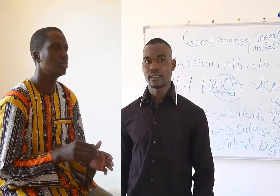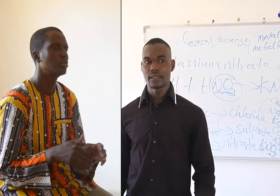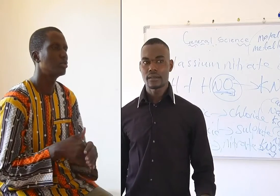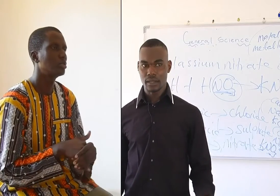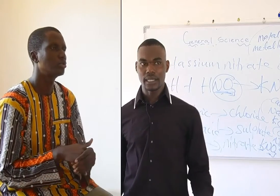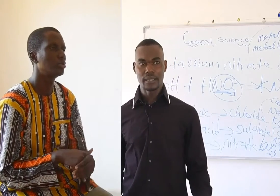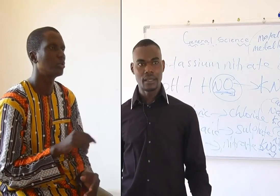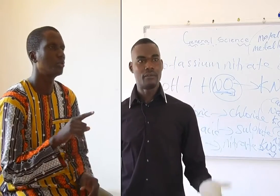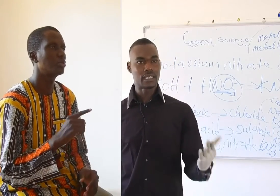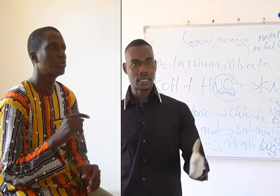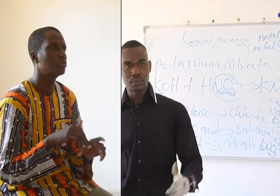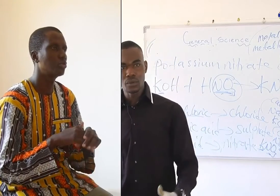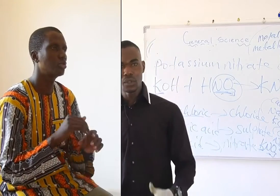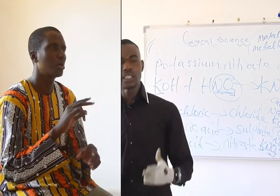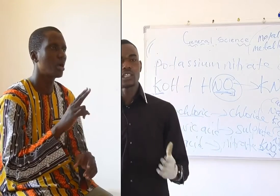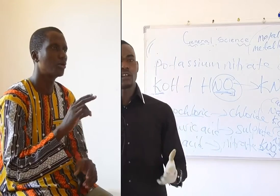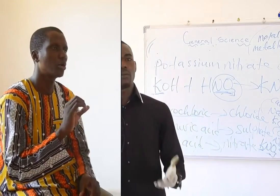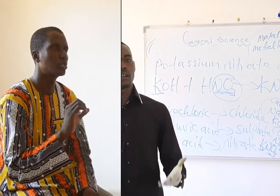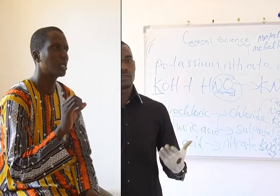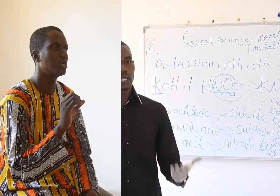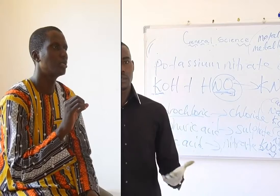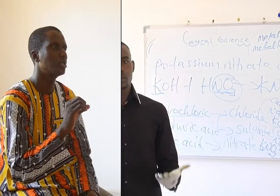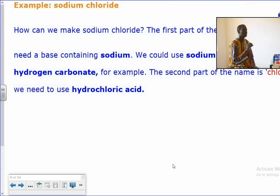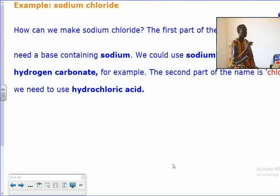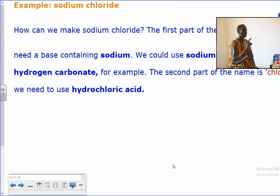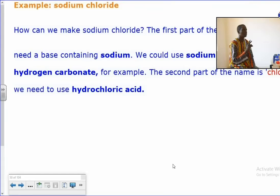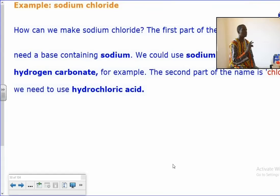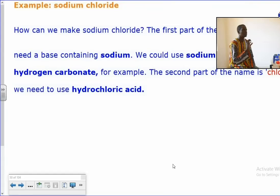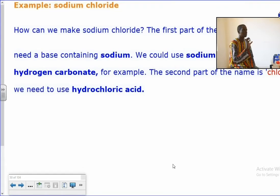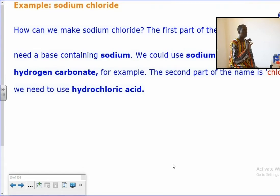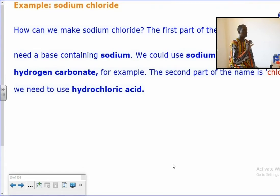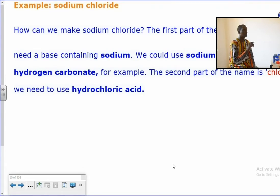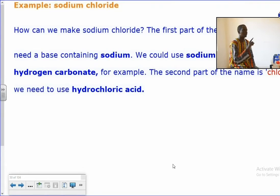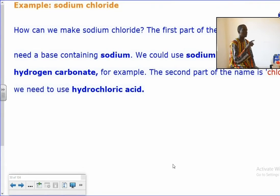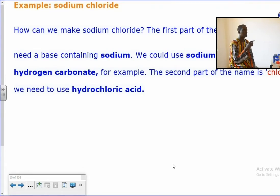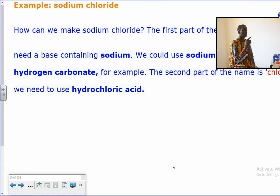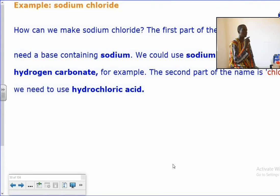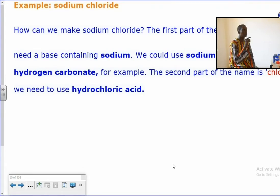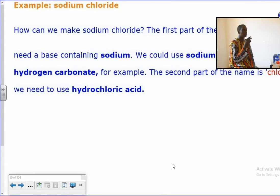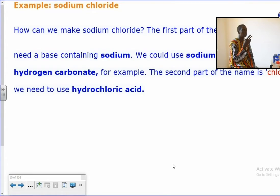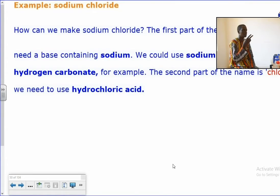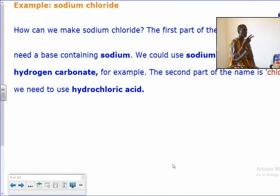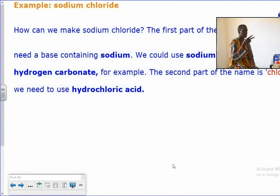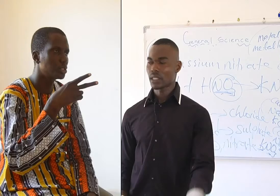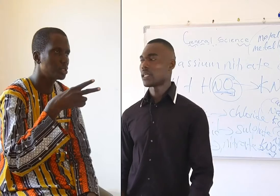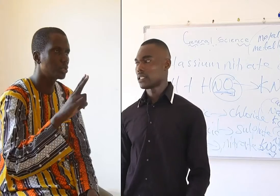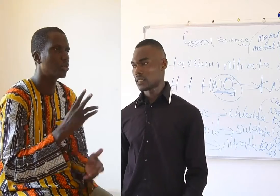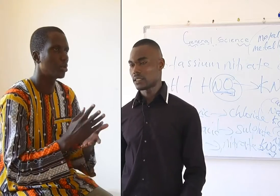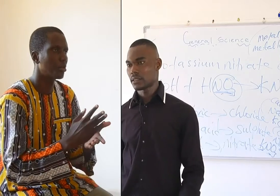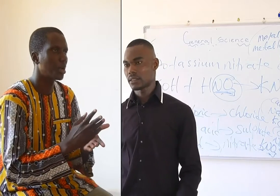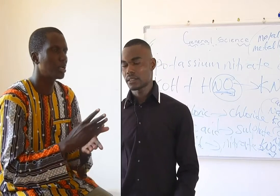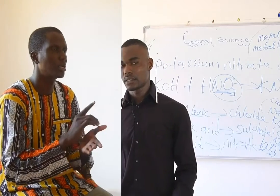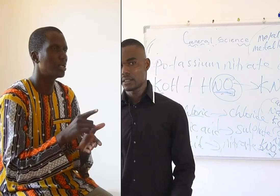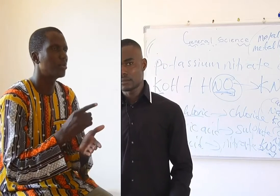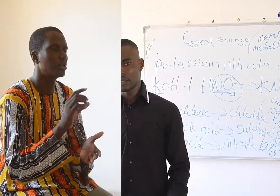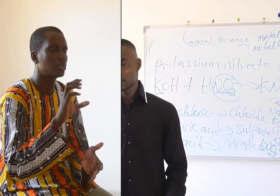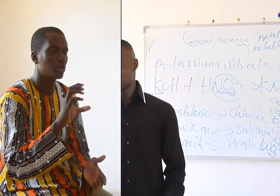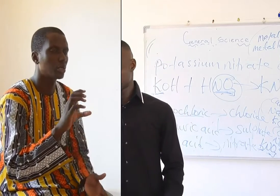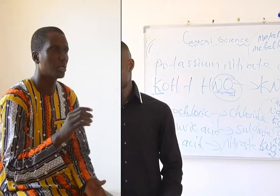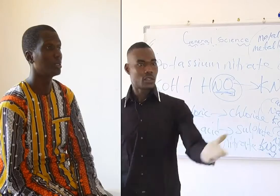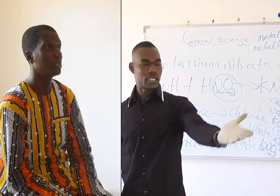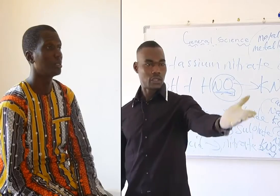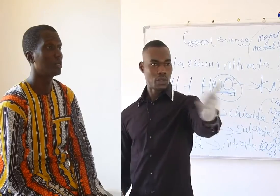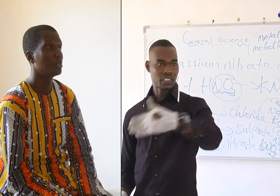carbonate. Okay? For example, the second part of the name is chloride, so we need to use hydrochloric acid,